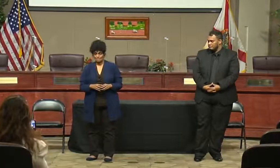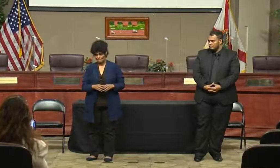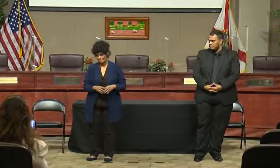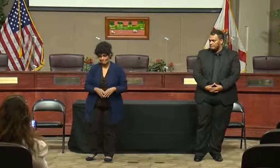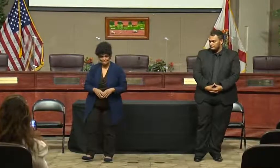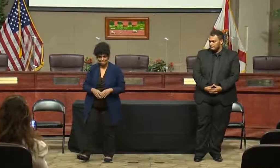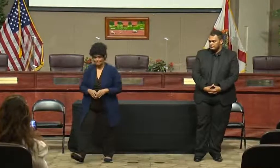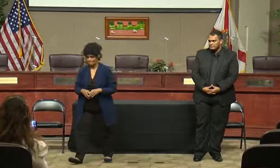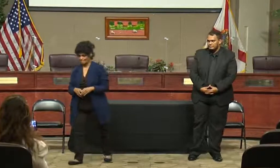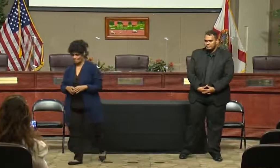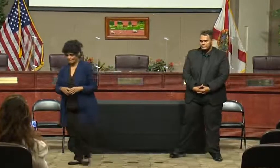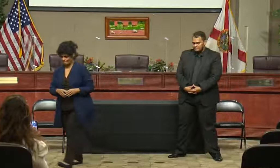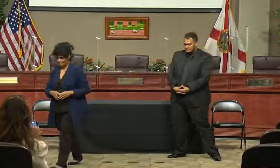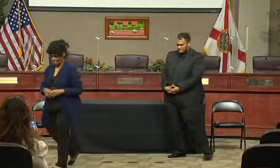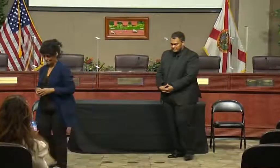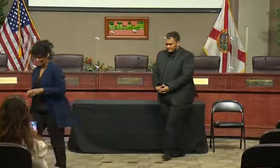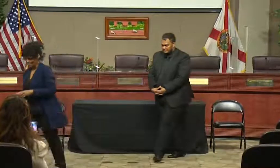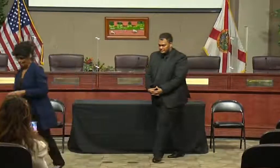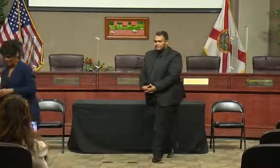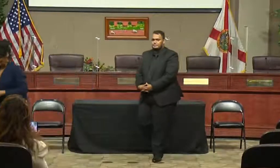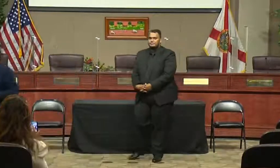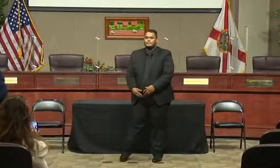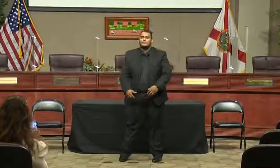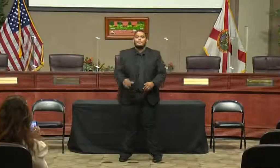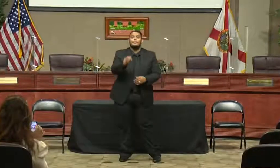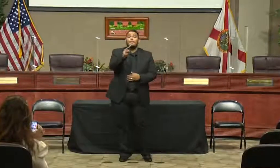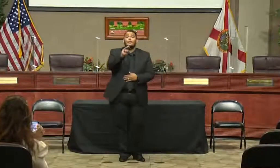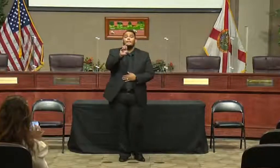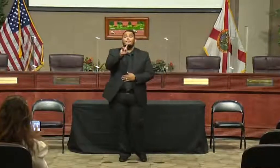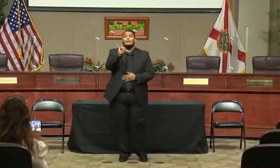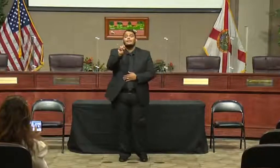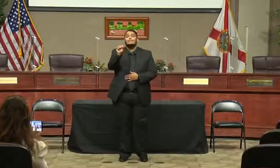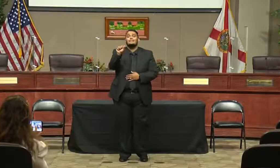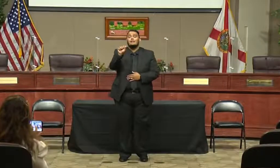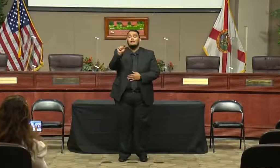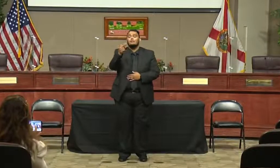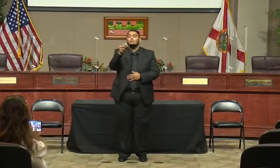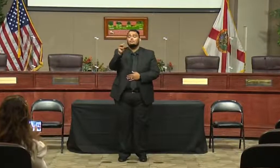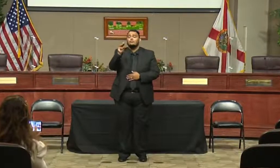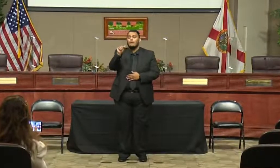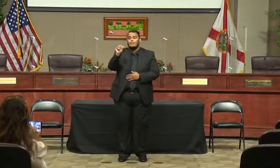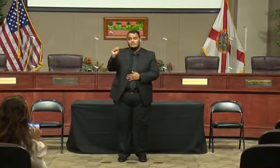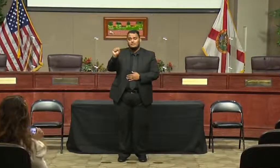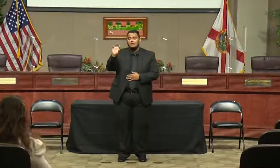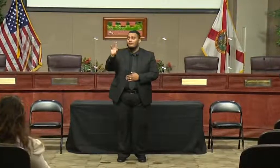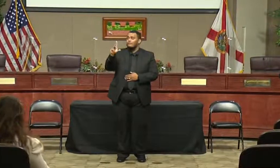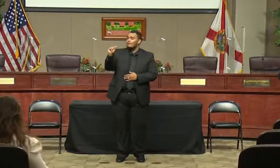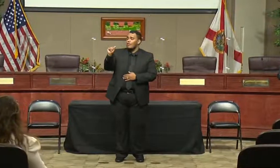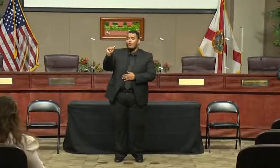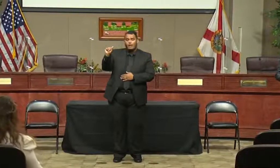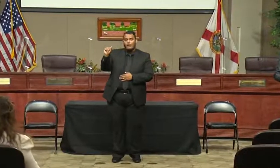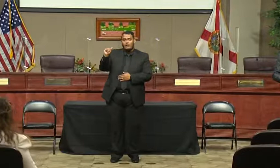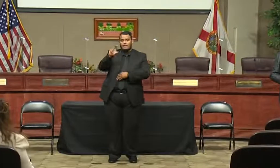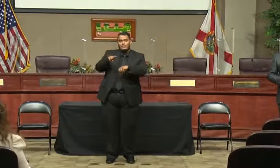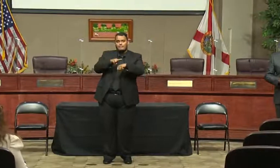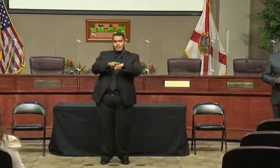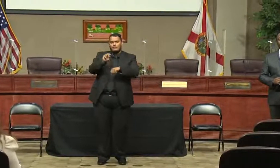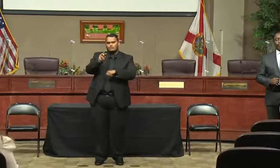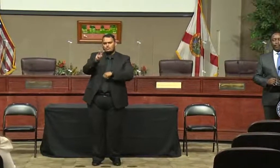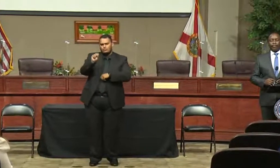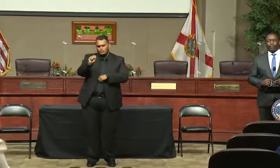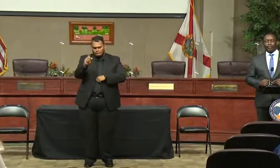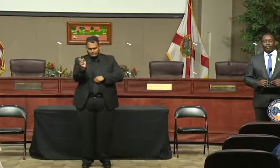This is Melissa Thomas of Florida National News. This question is for Mayor Demings. So last week, of course,